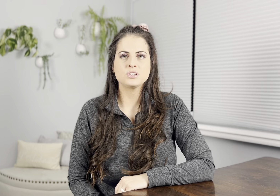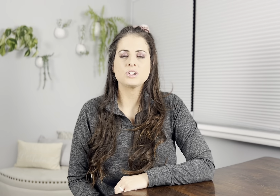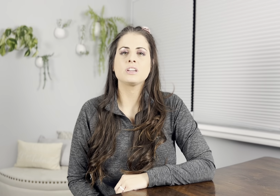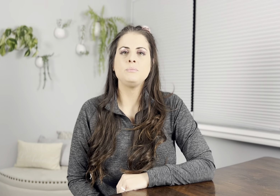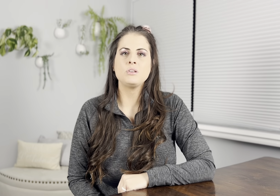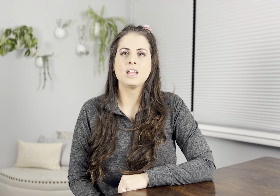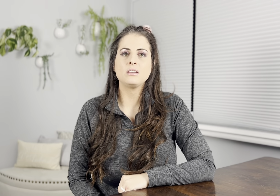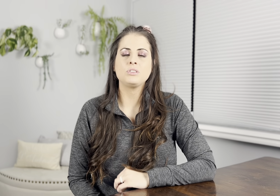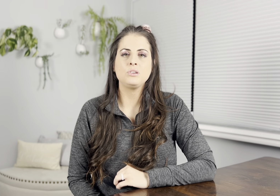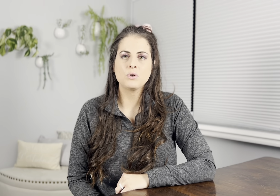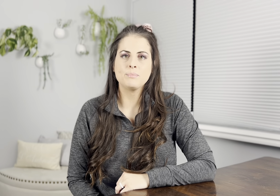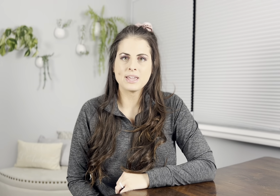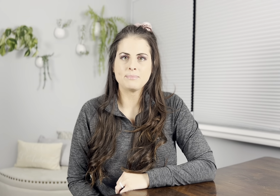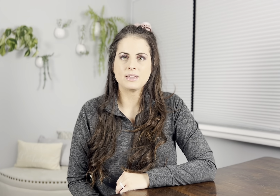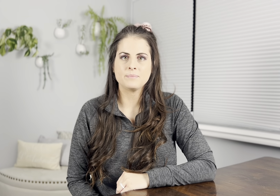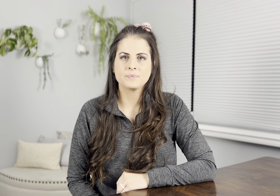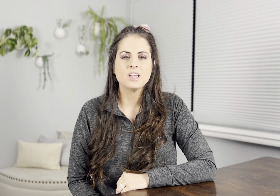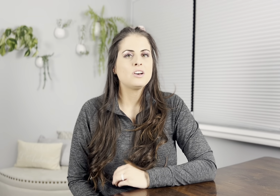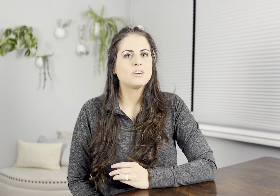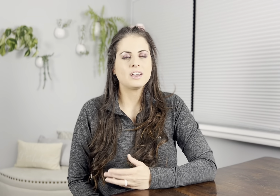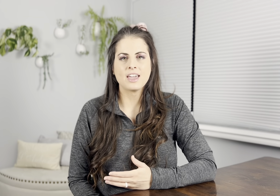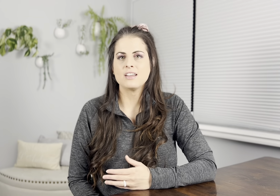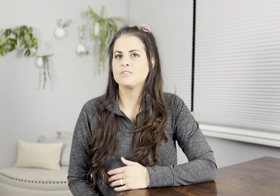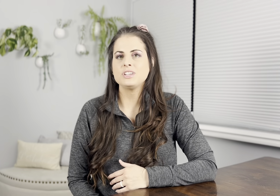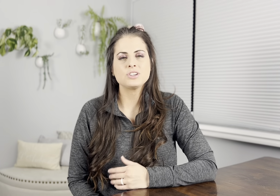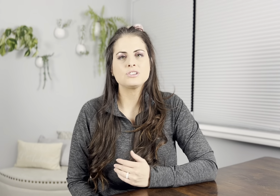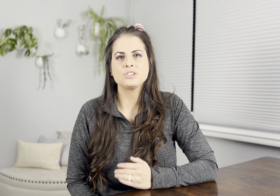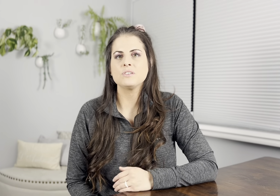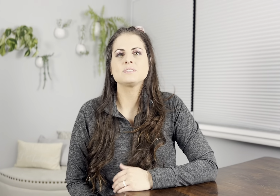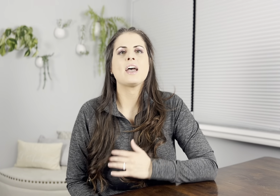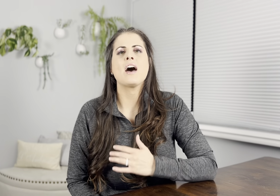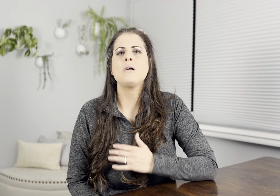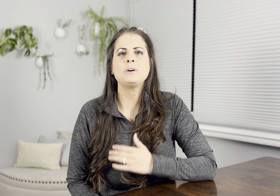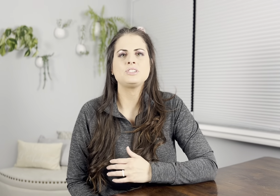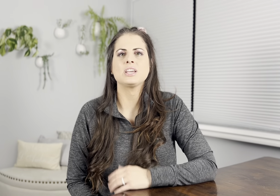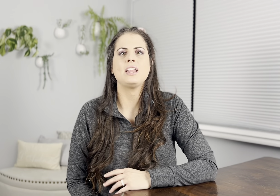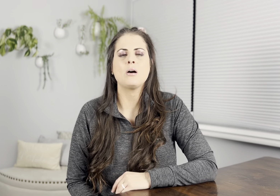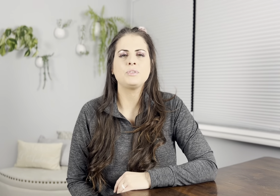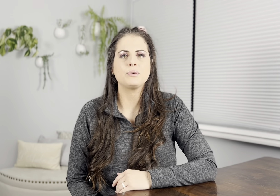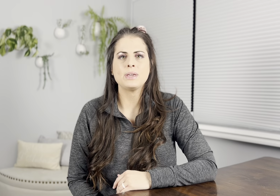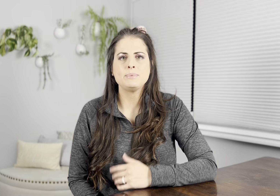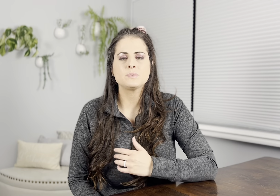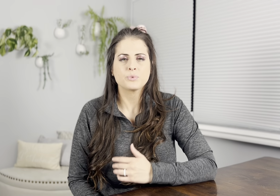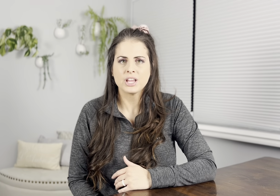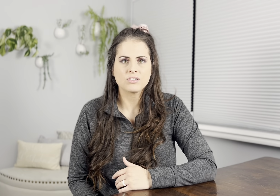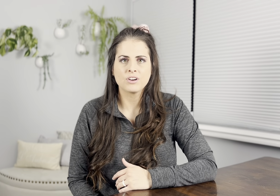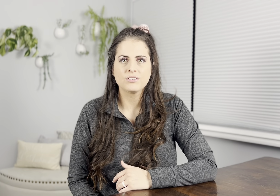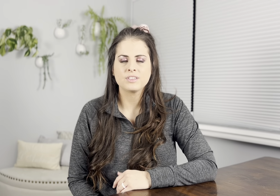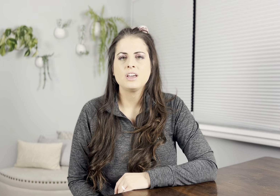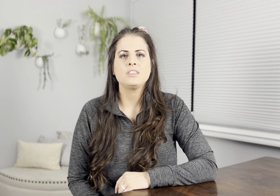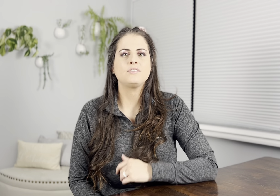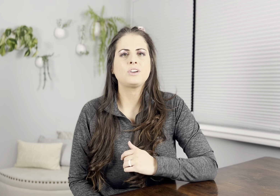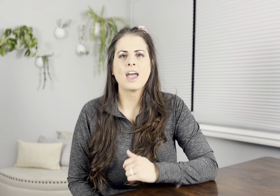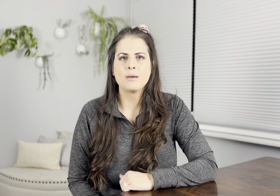start communicating with your baby. Again, research shows how much that can help with your baby's brain growth, their